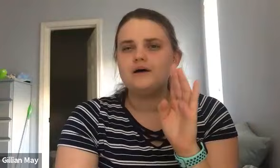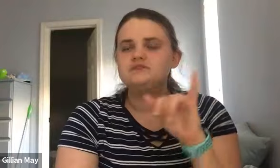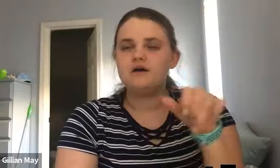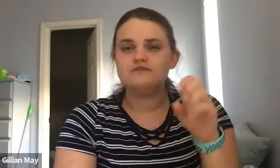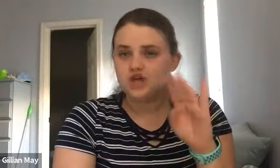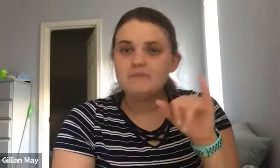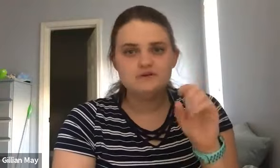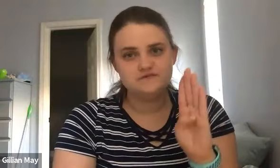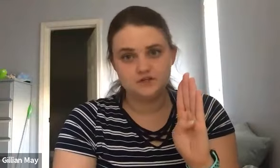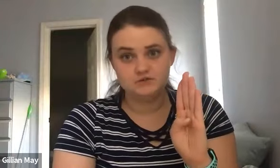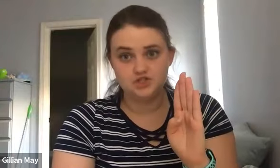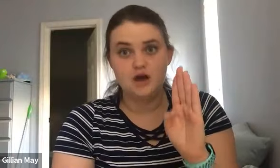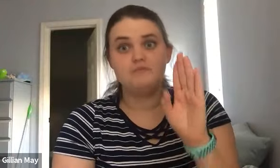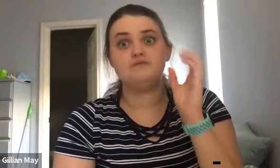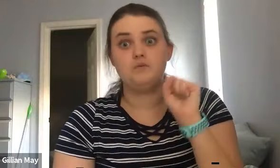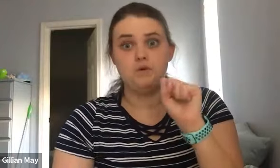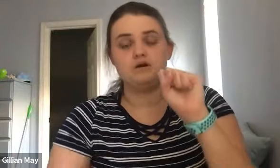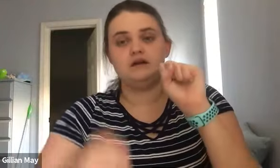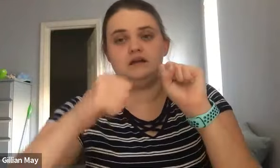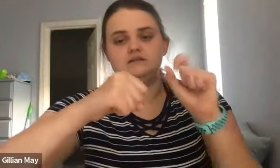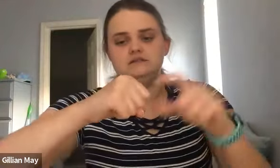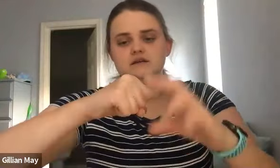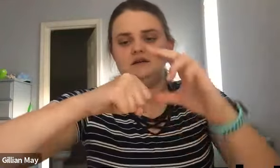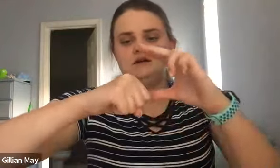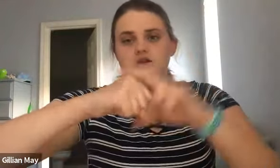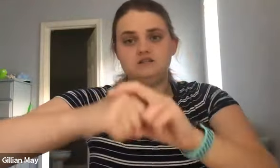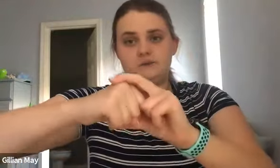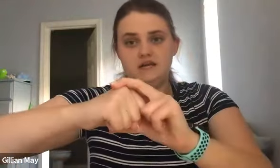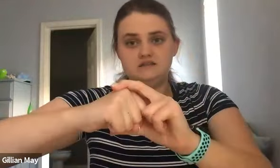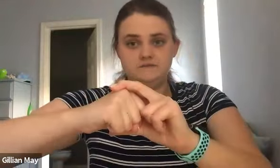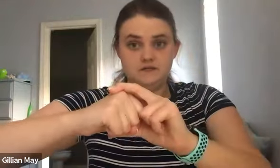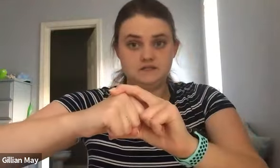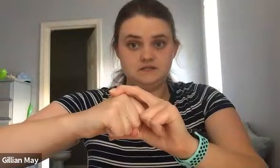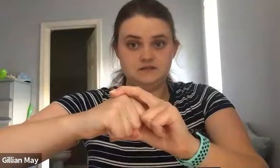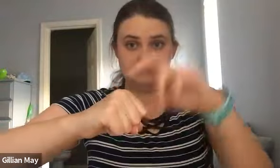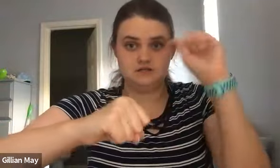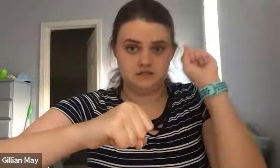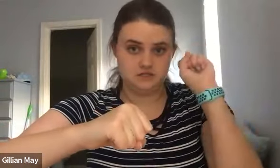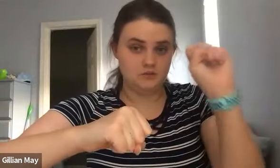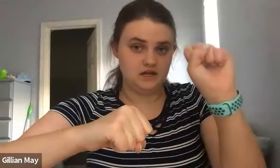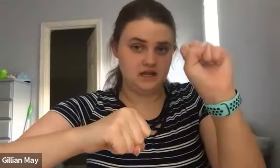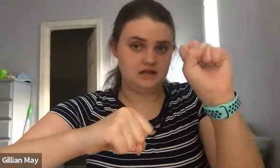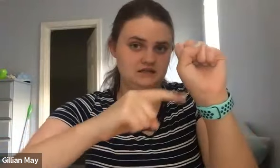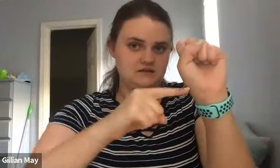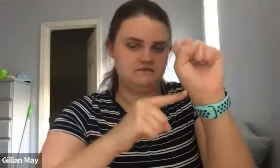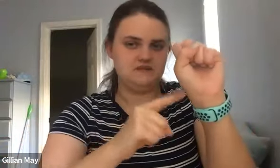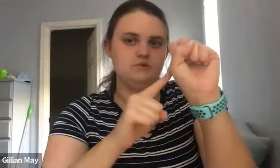jobs, for job I always finish well job, but for work it's non-dominant hand's a fist. Dominant hand is a fist but with